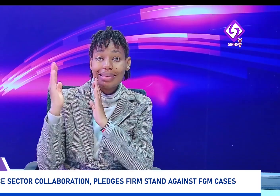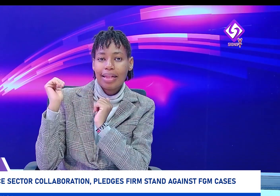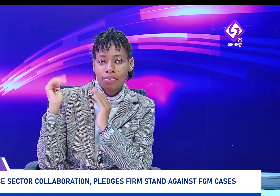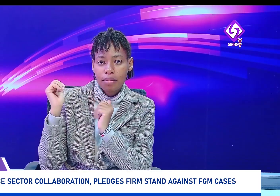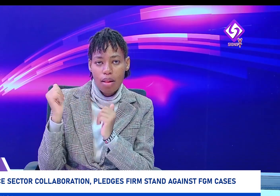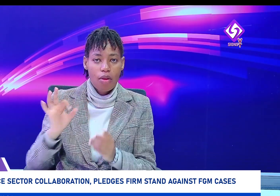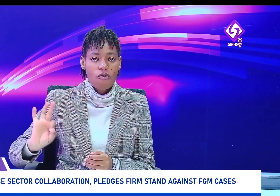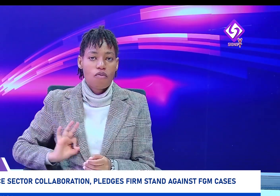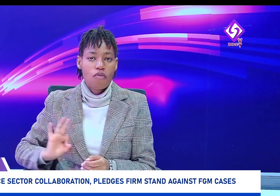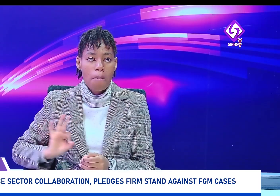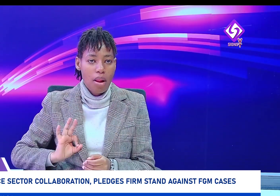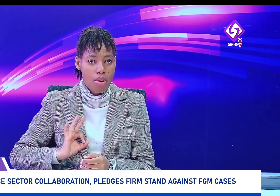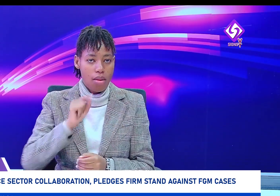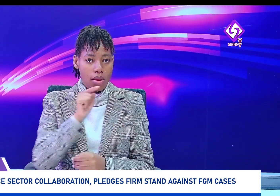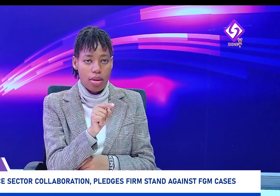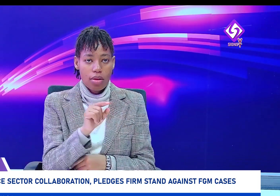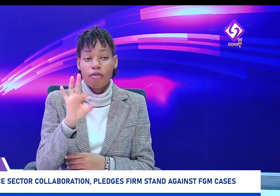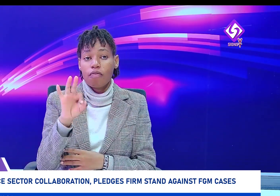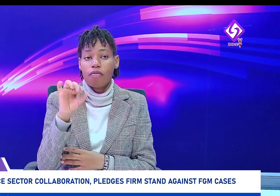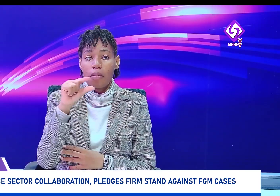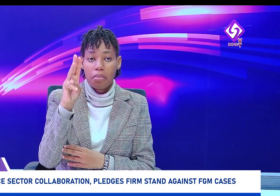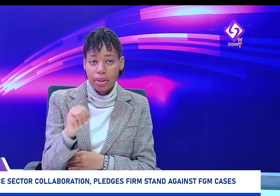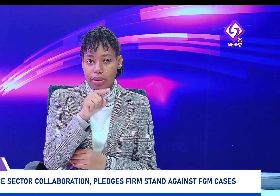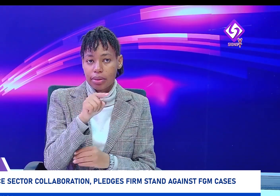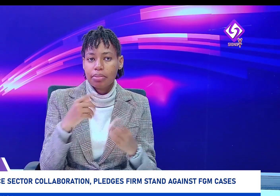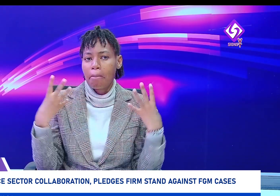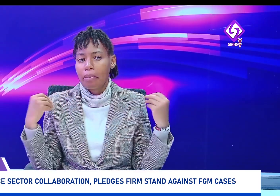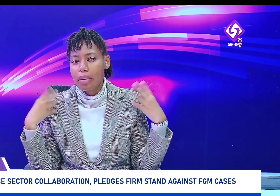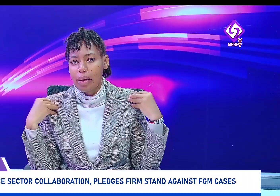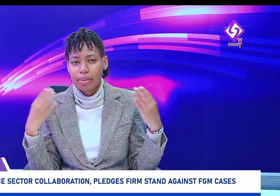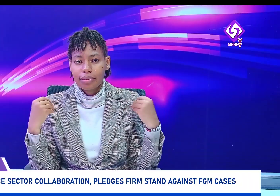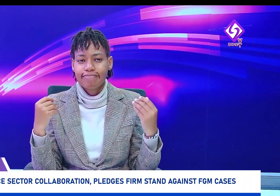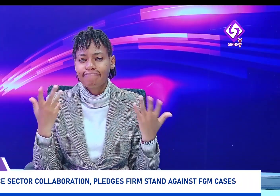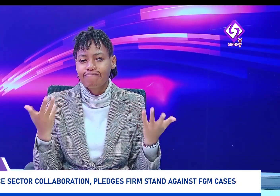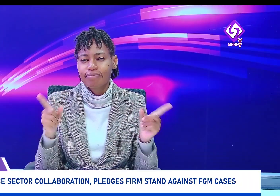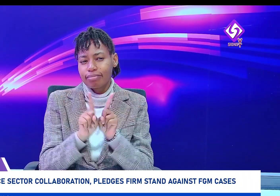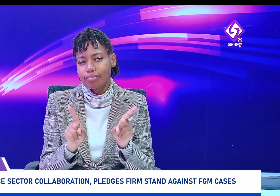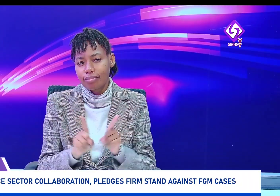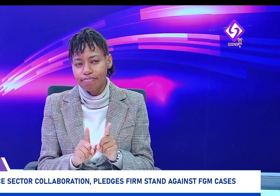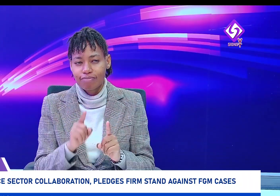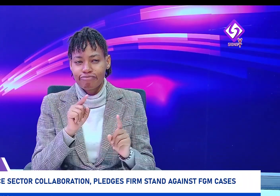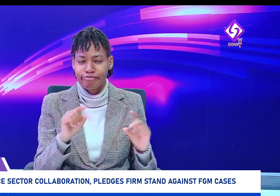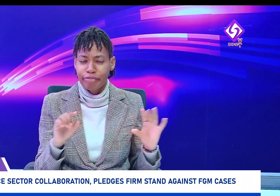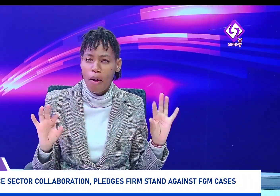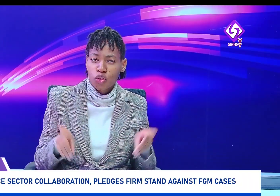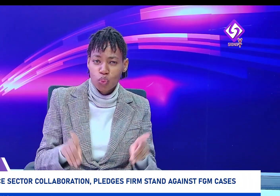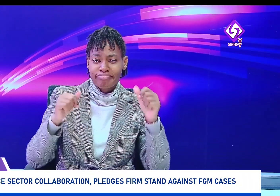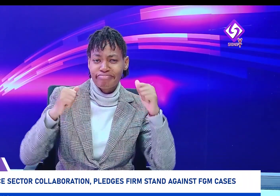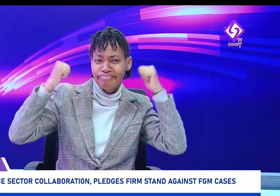the expected surge in female genital mutilation (FGM) practices during the festive season